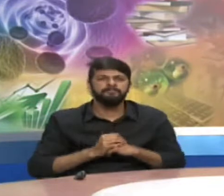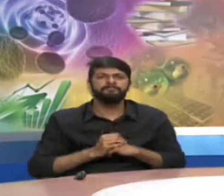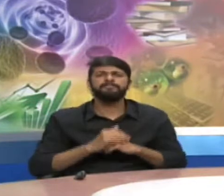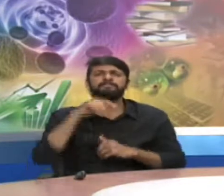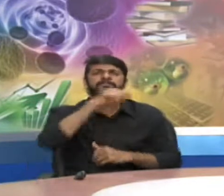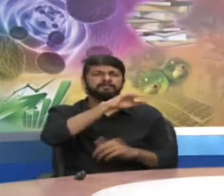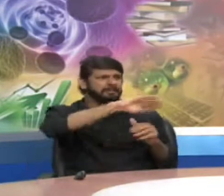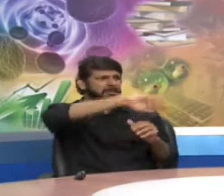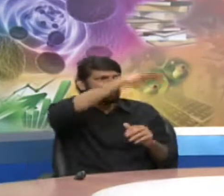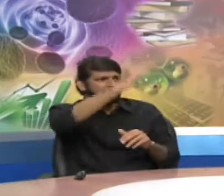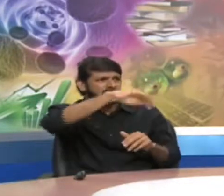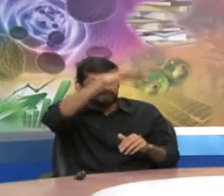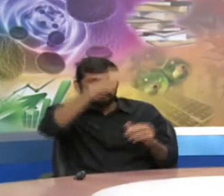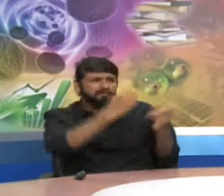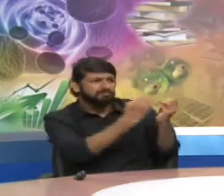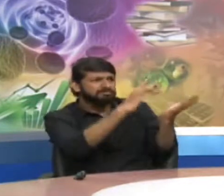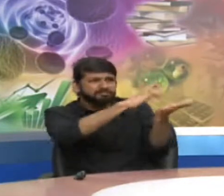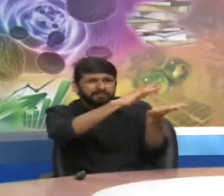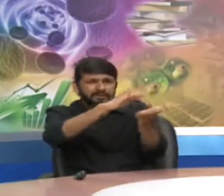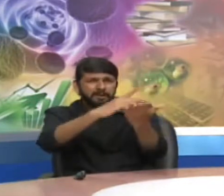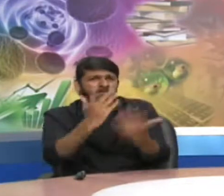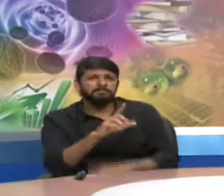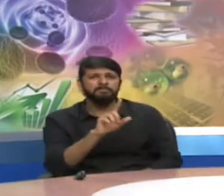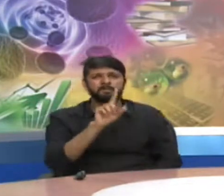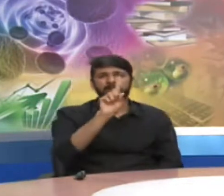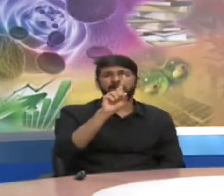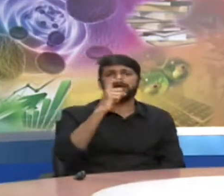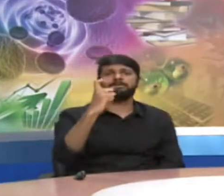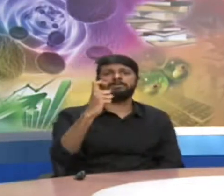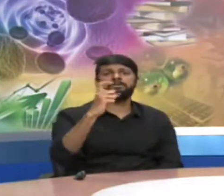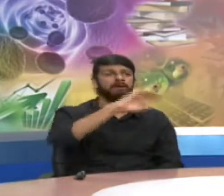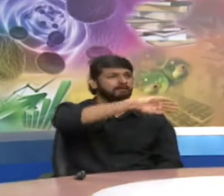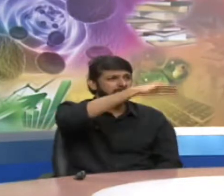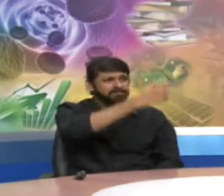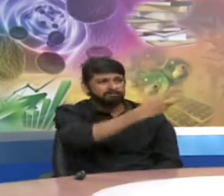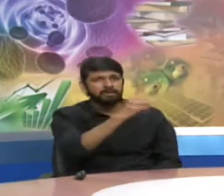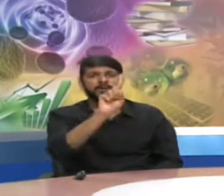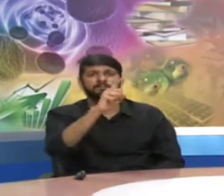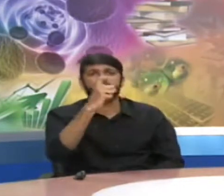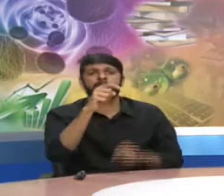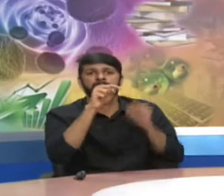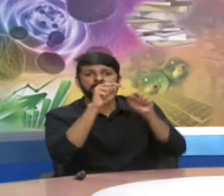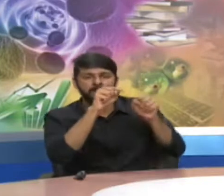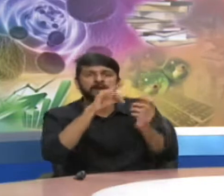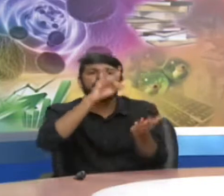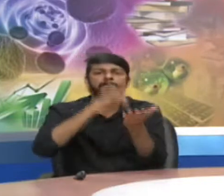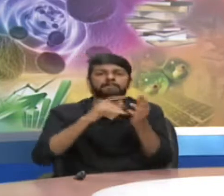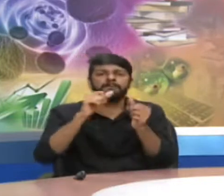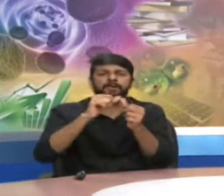Location is Cave 17, Ajanta, Maharashtra.